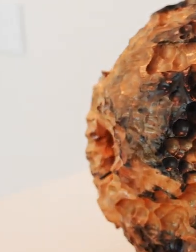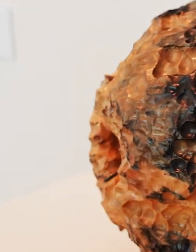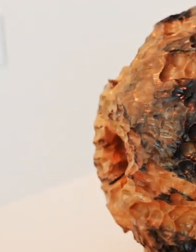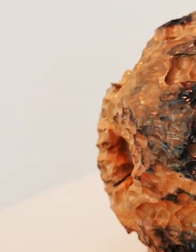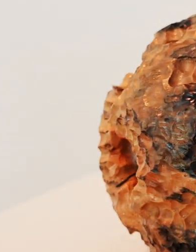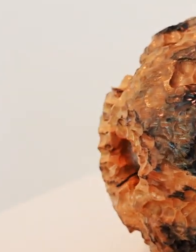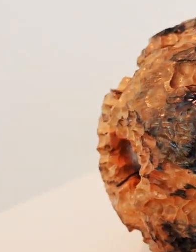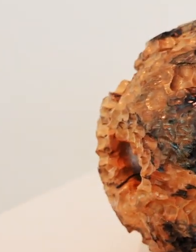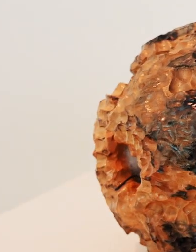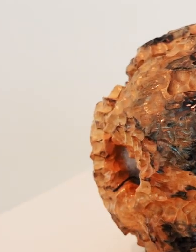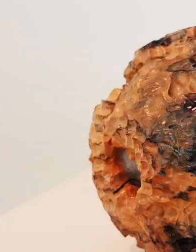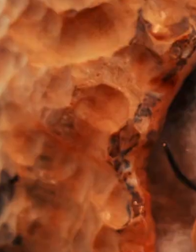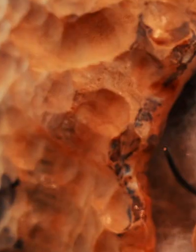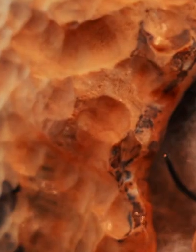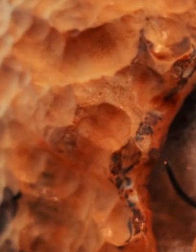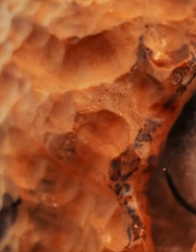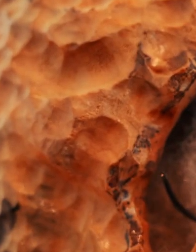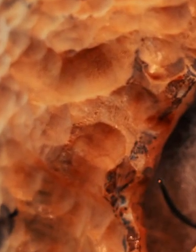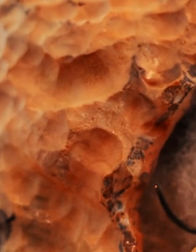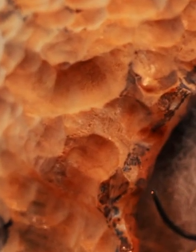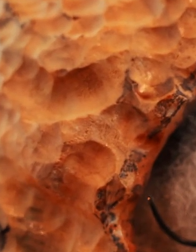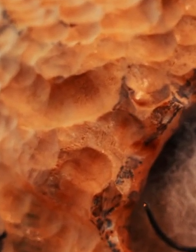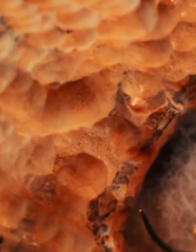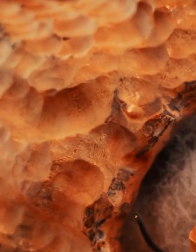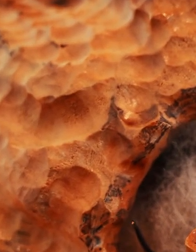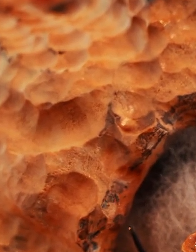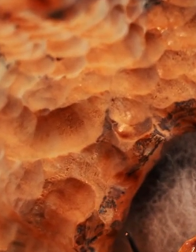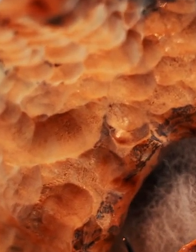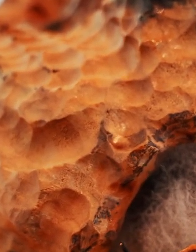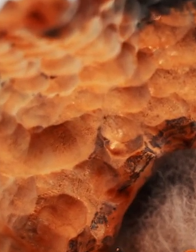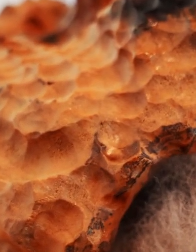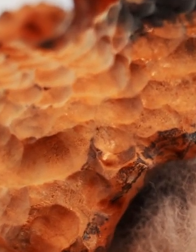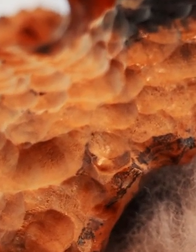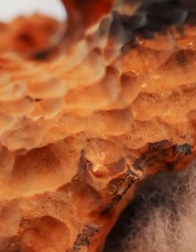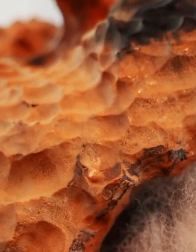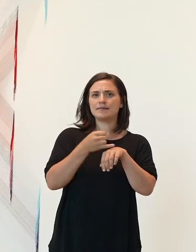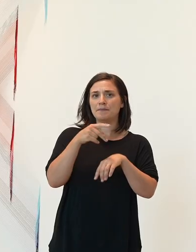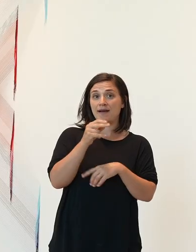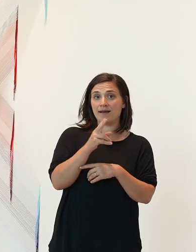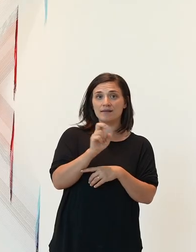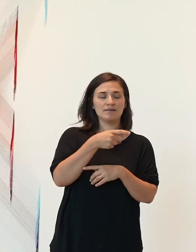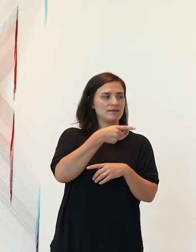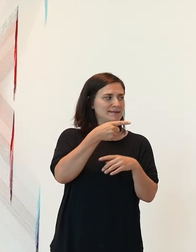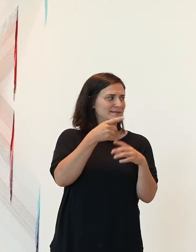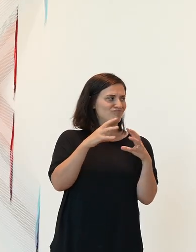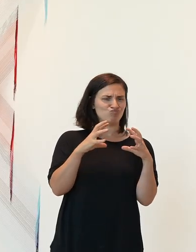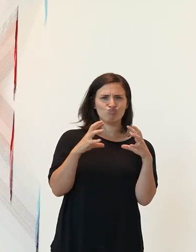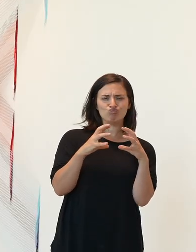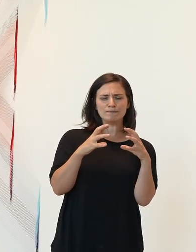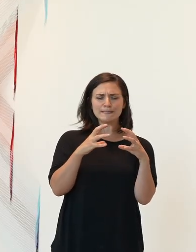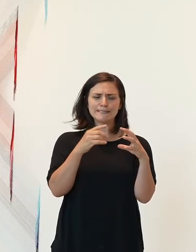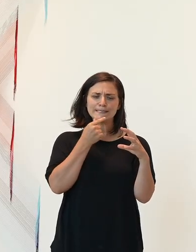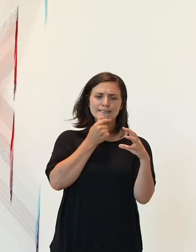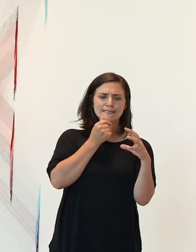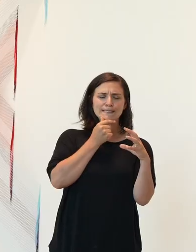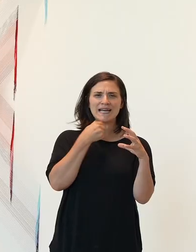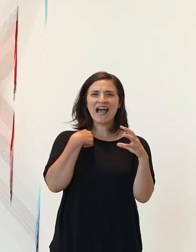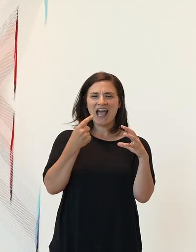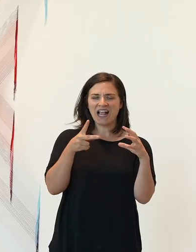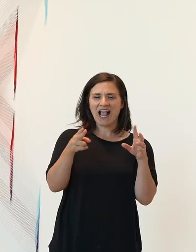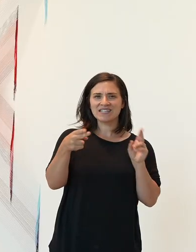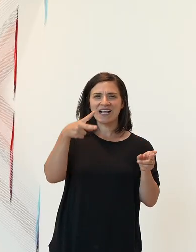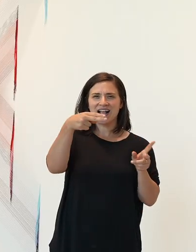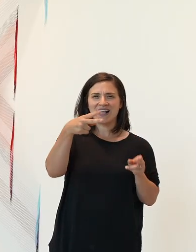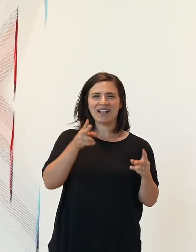was right in the middle of COVID. And again, it's island pine. Not to scare people, I had to name it not